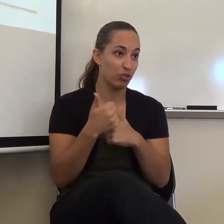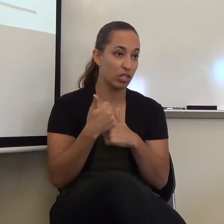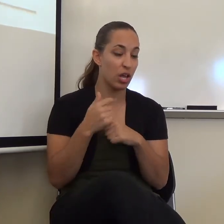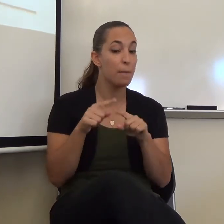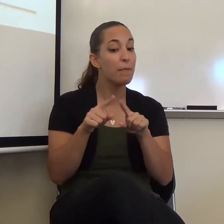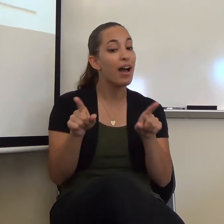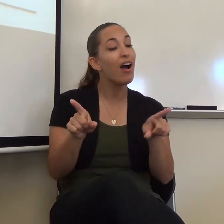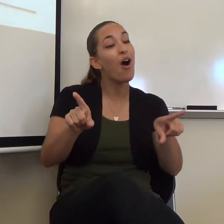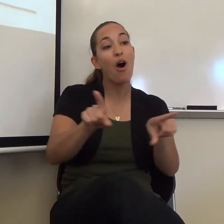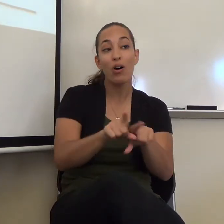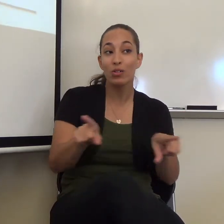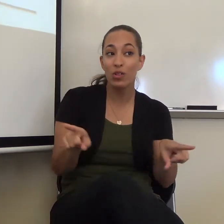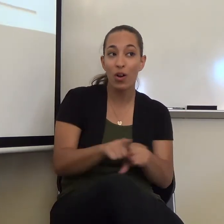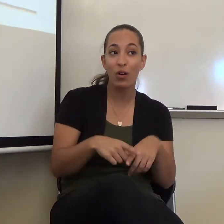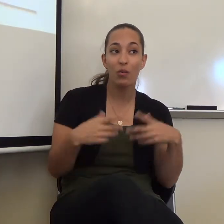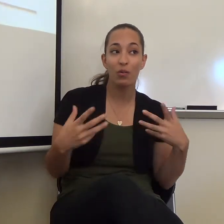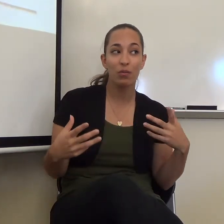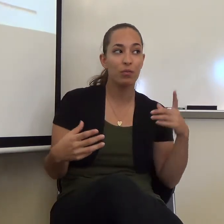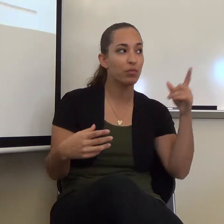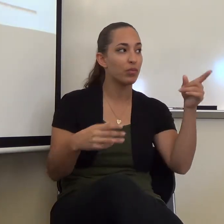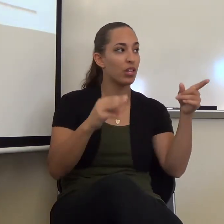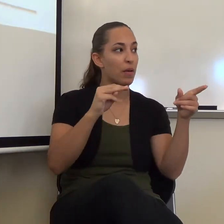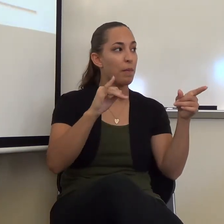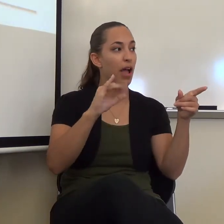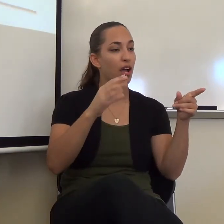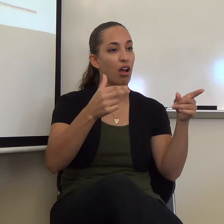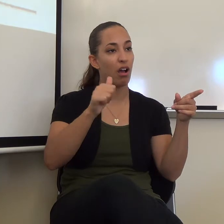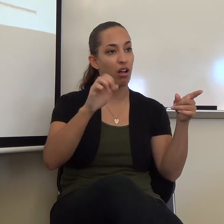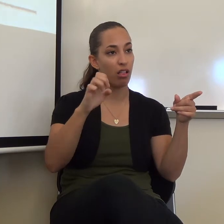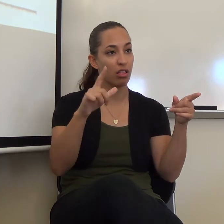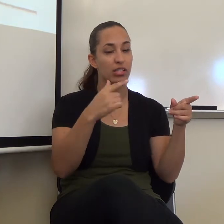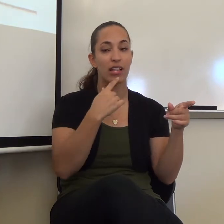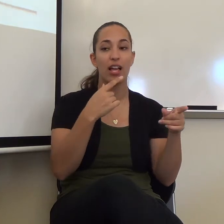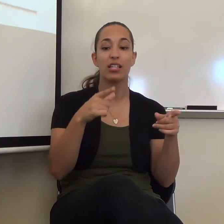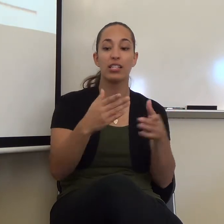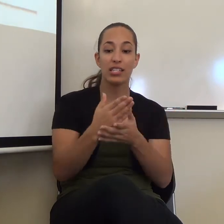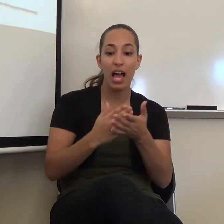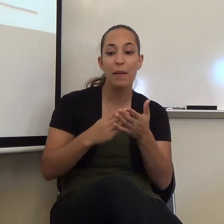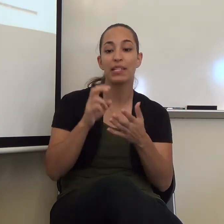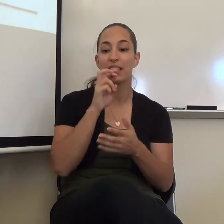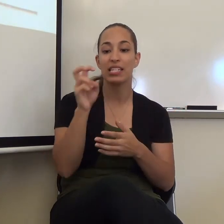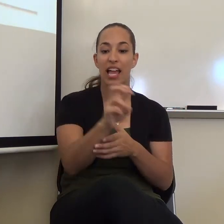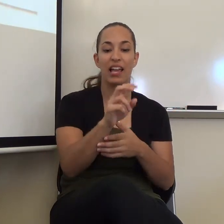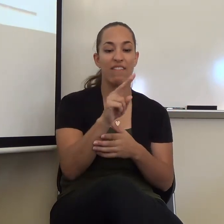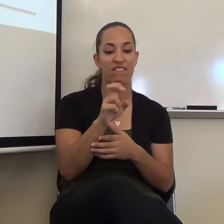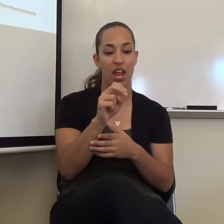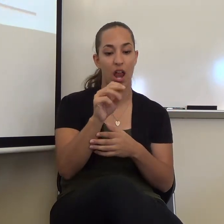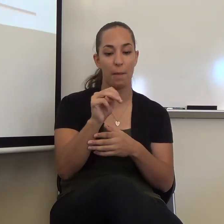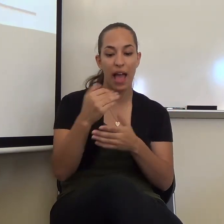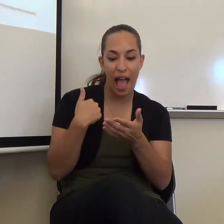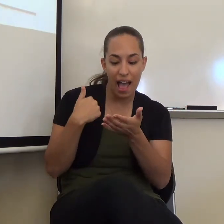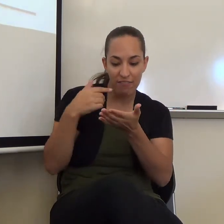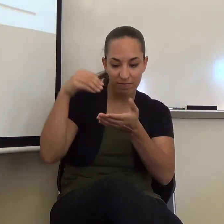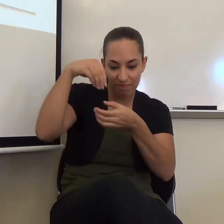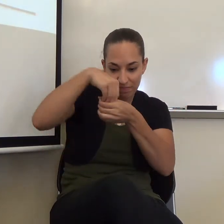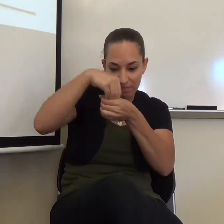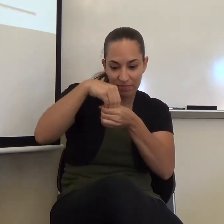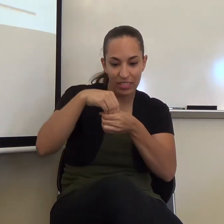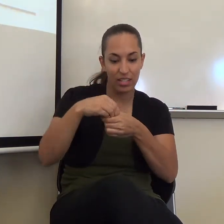put that some snake venom has life-saving properties. Okay, life-saving properties, and